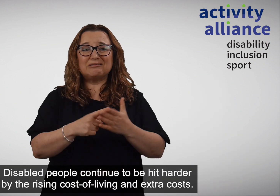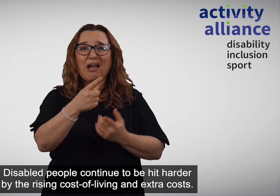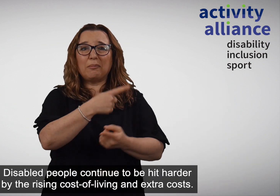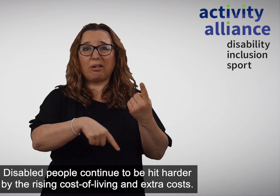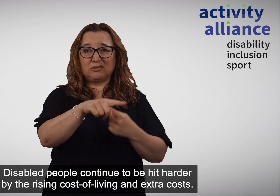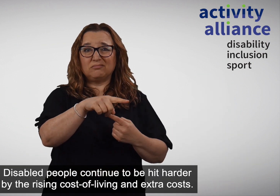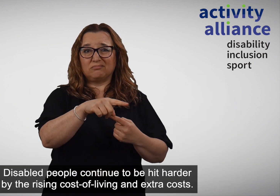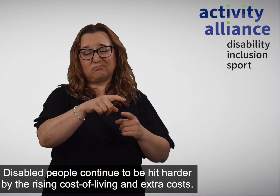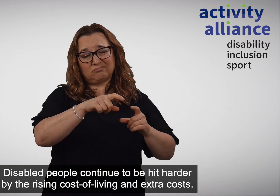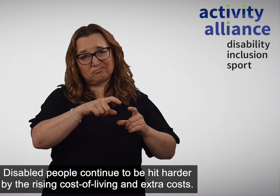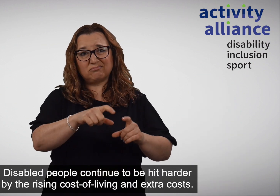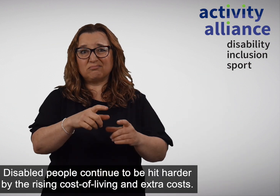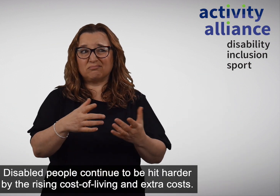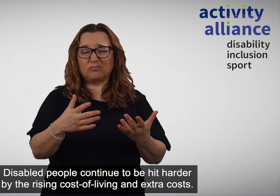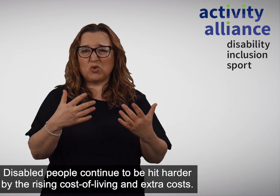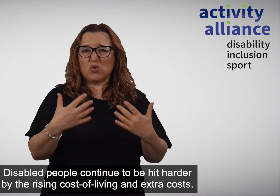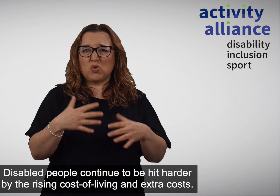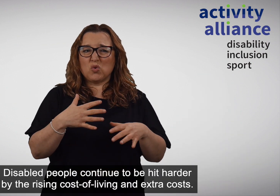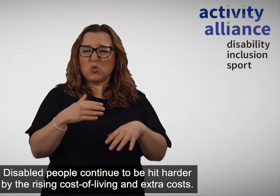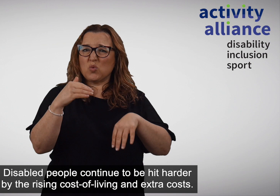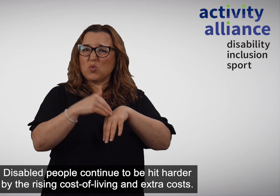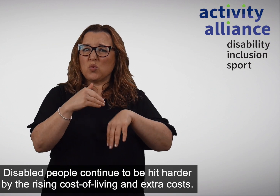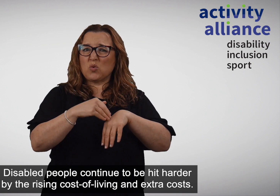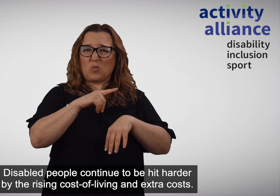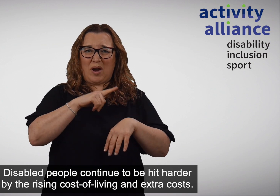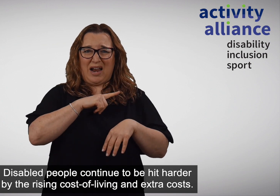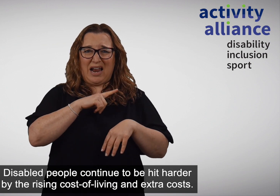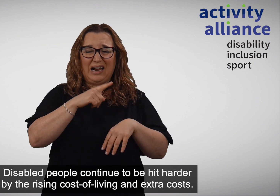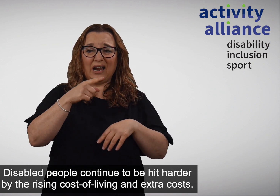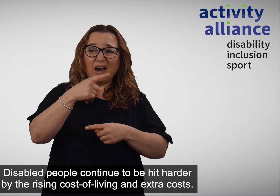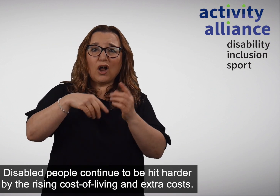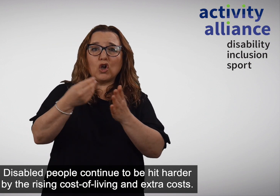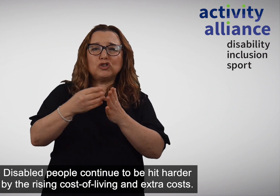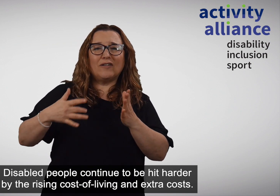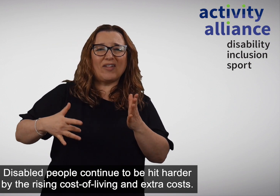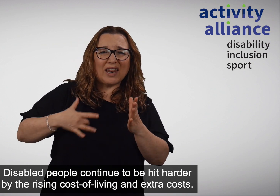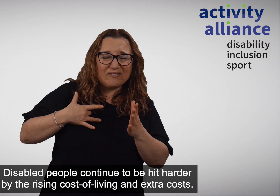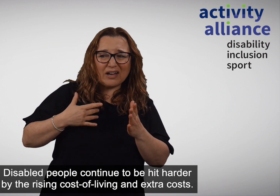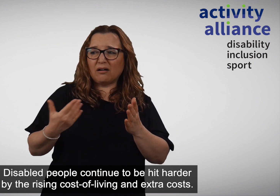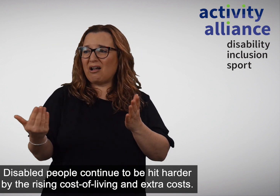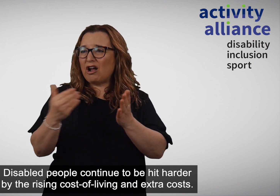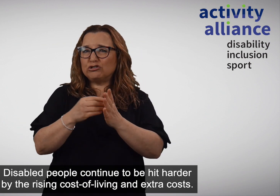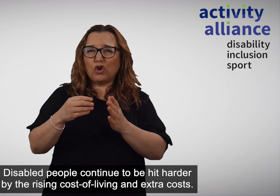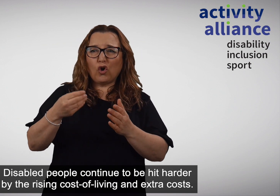Disabled people continue to be hit harder by the rising cost of living and extra costs.